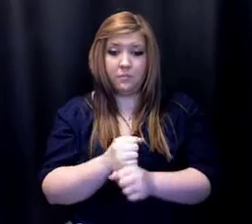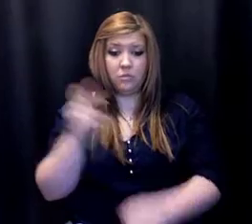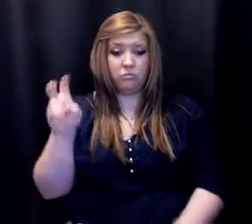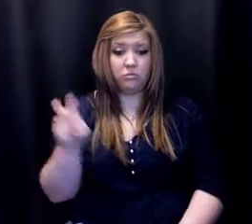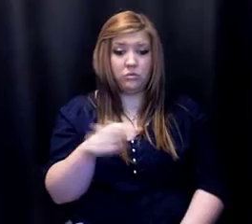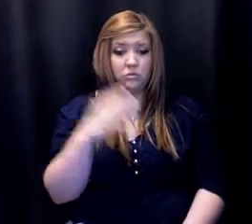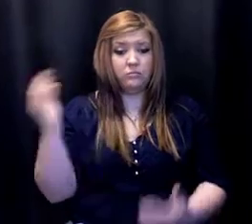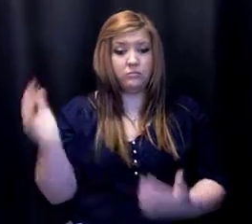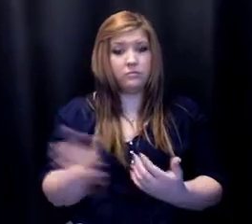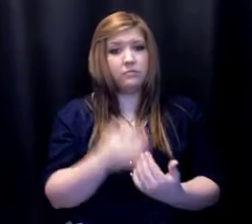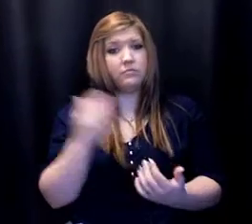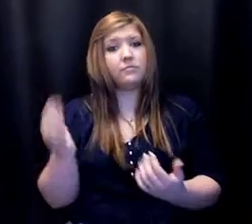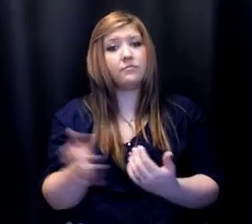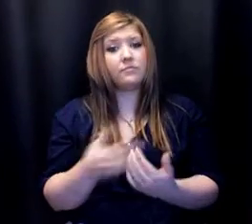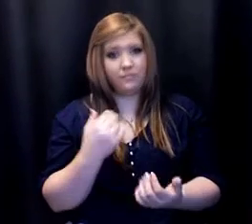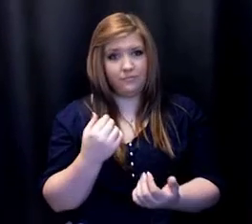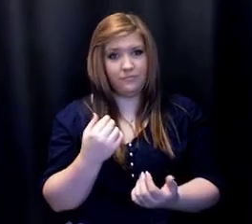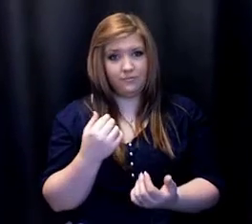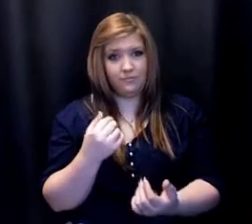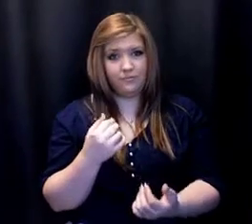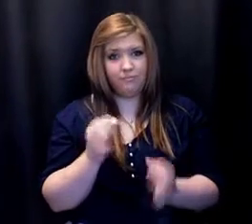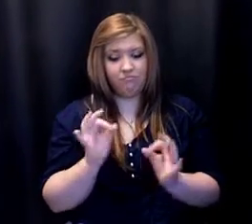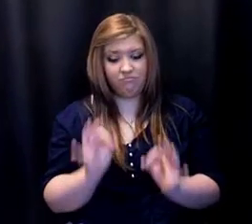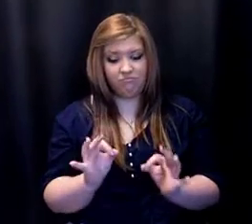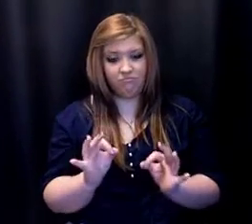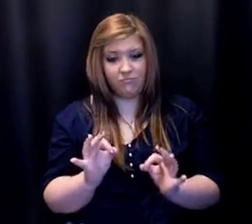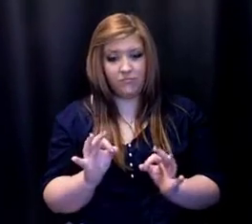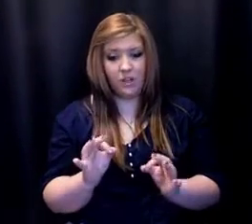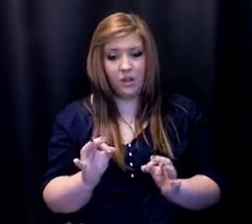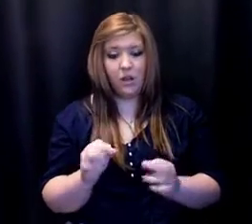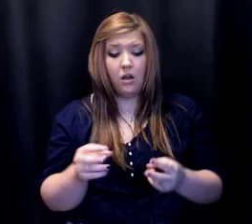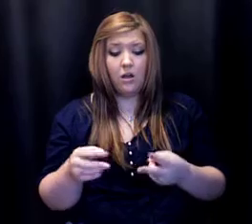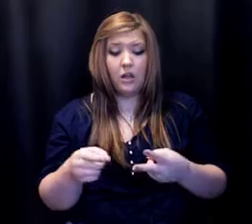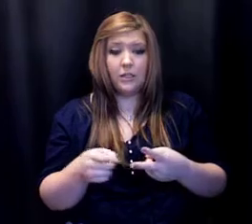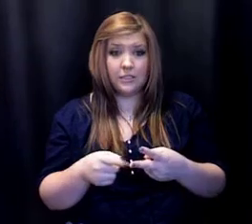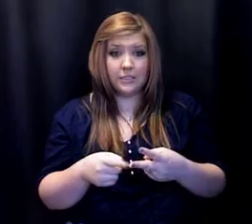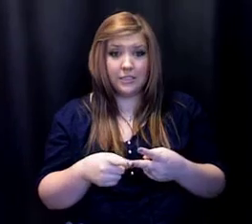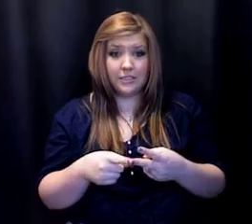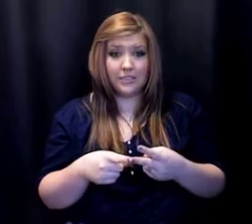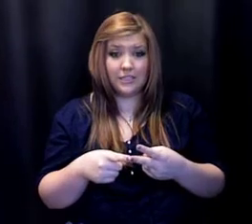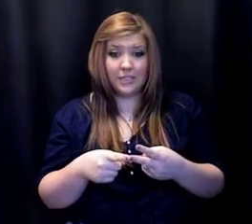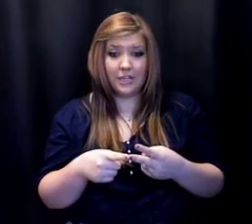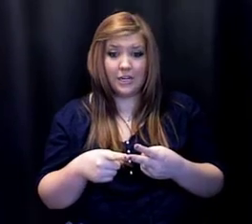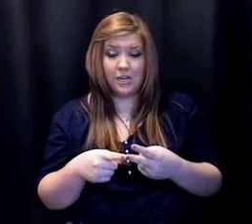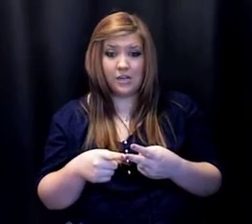take advantage of staying in many hotels and get as many points as I could